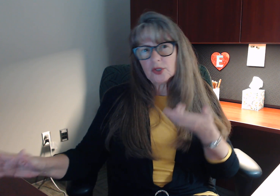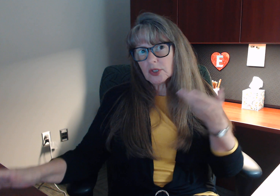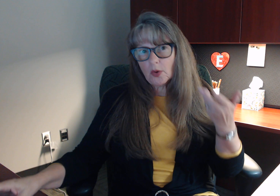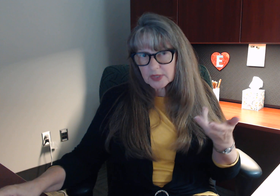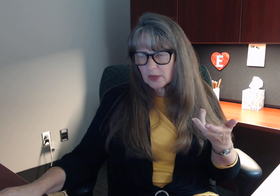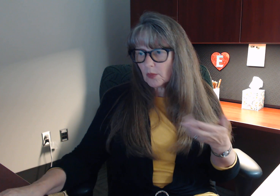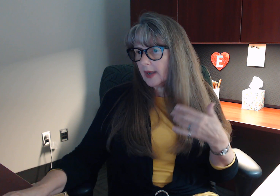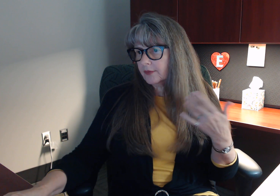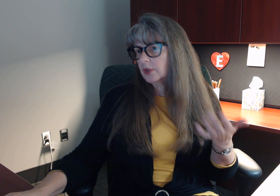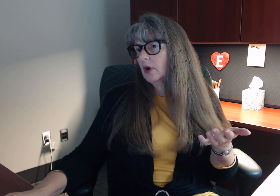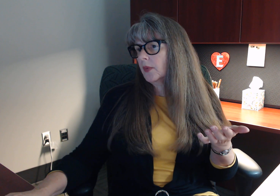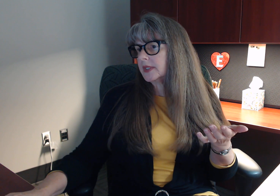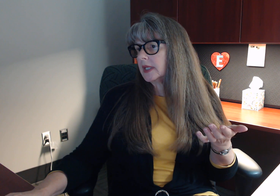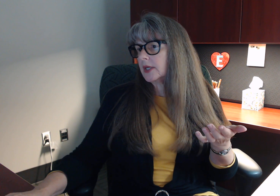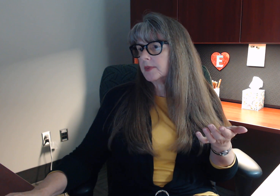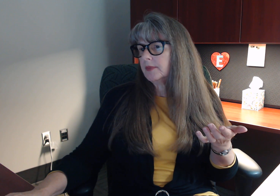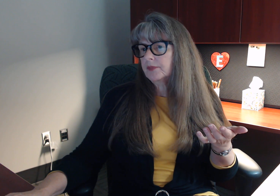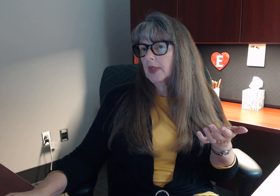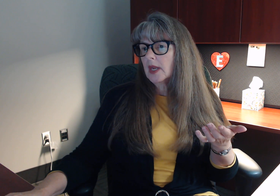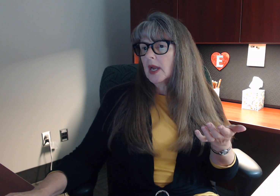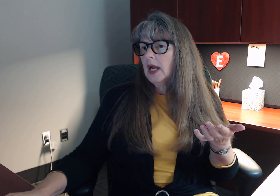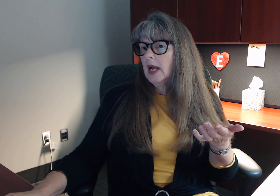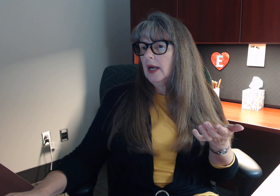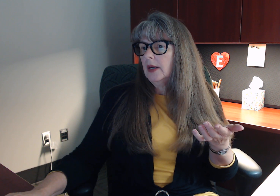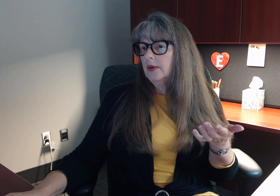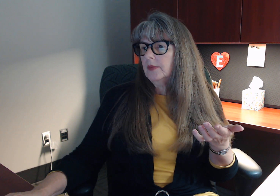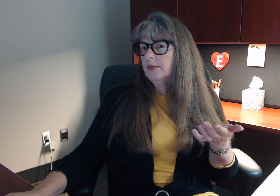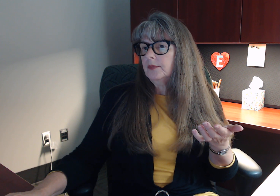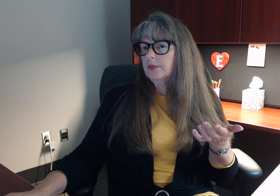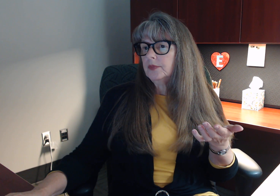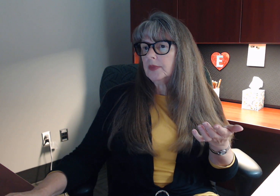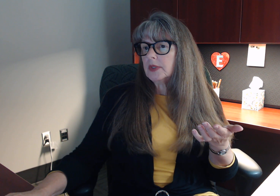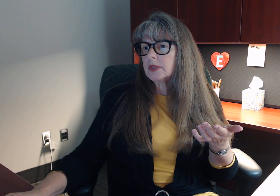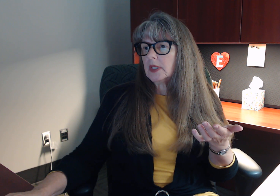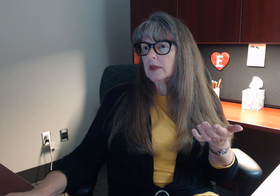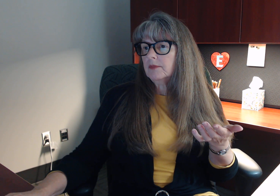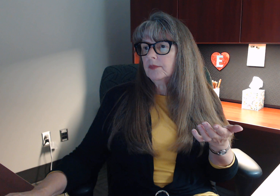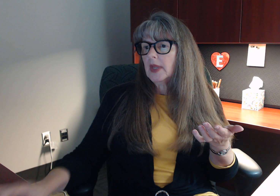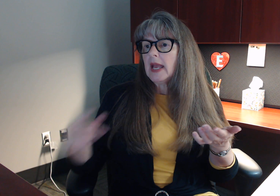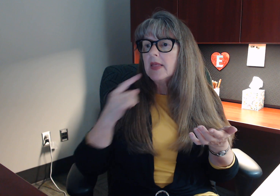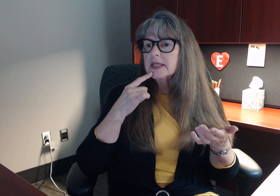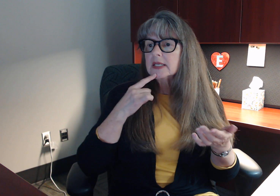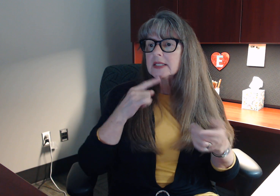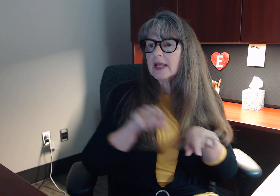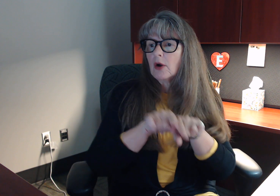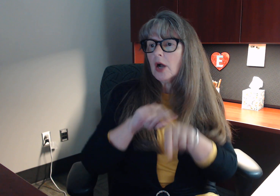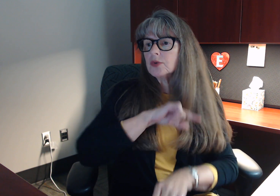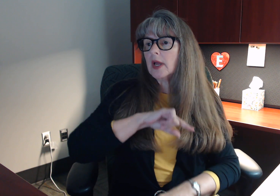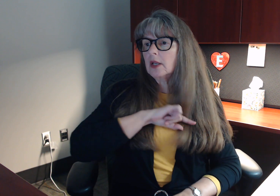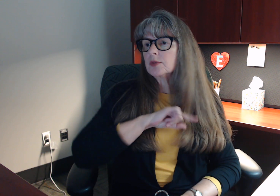always say the wife or always say the husband. Let's see. And it says they are also eligible